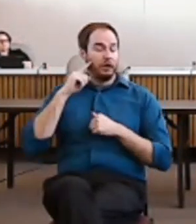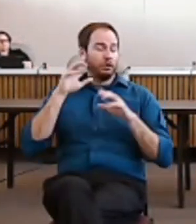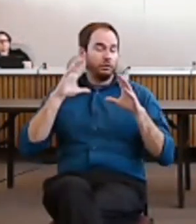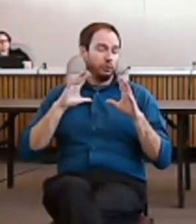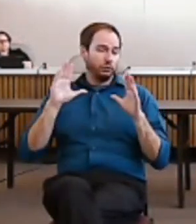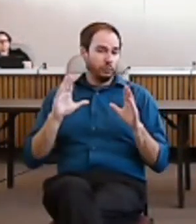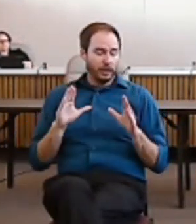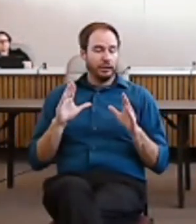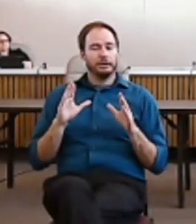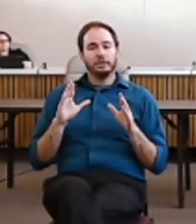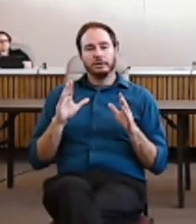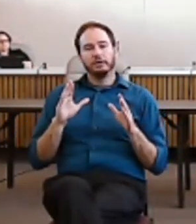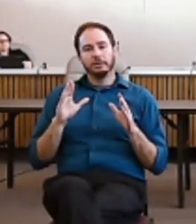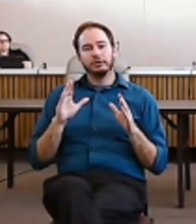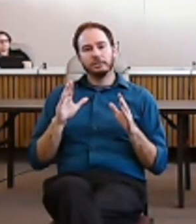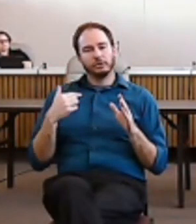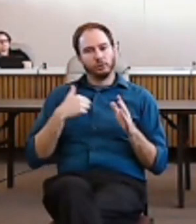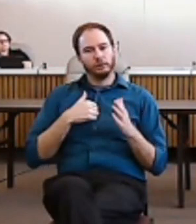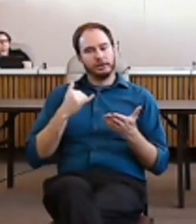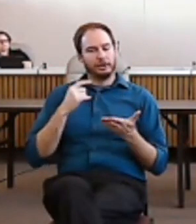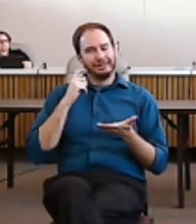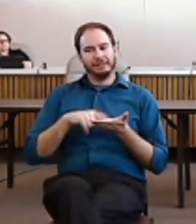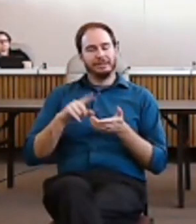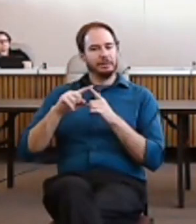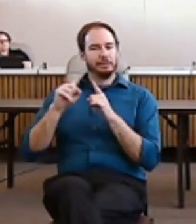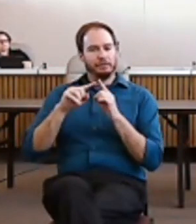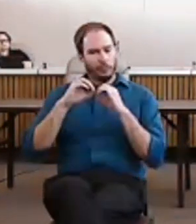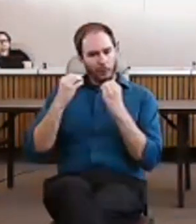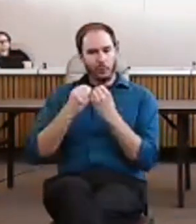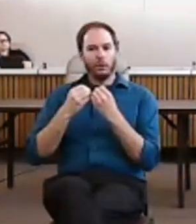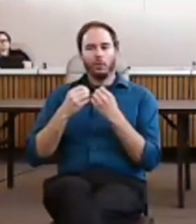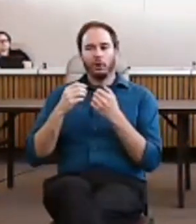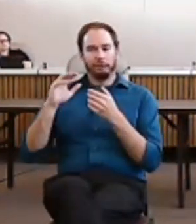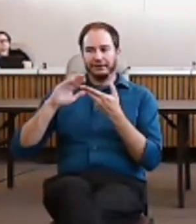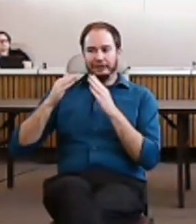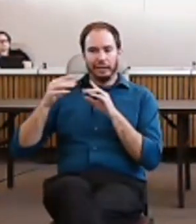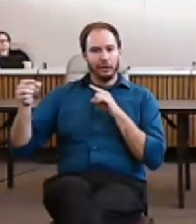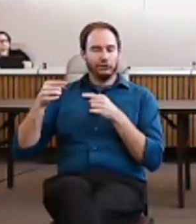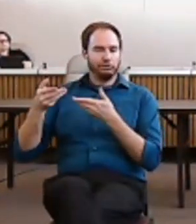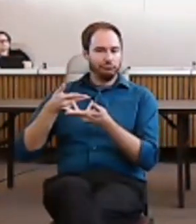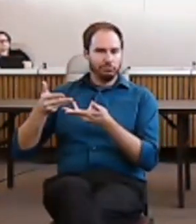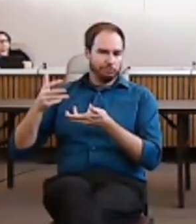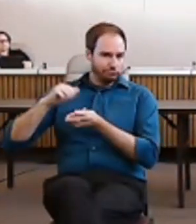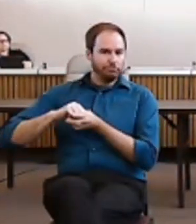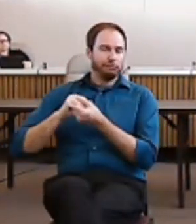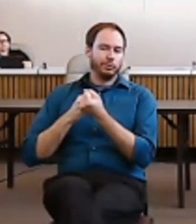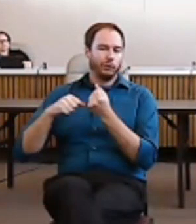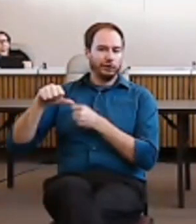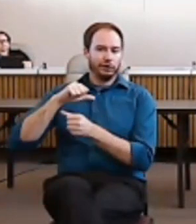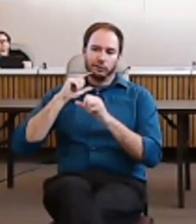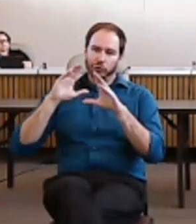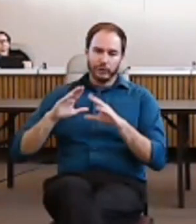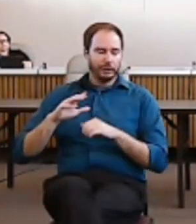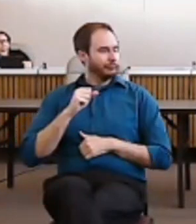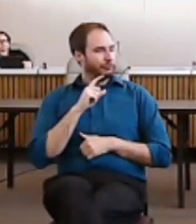that we're starting to see organizations within the town working with each other and supporting each other. So I think that's great. That's great.